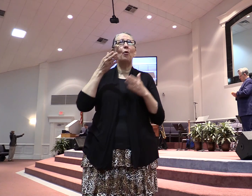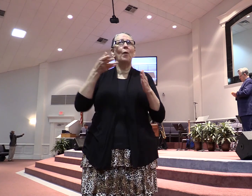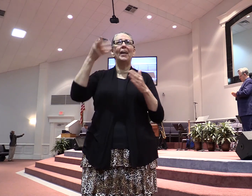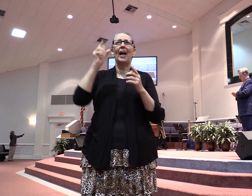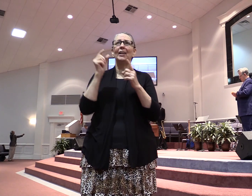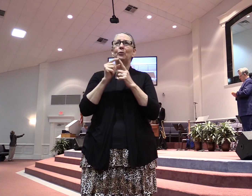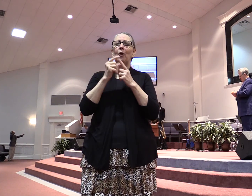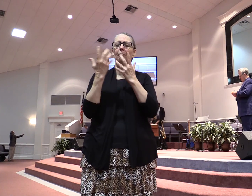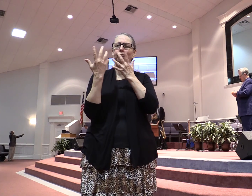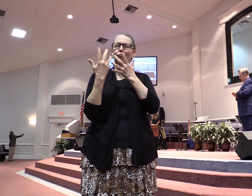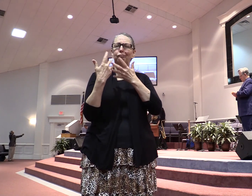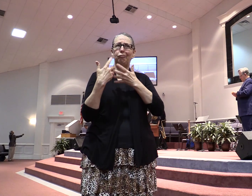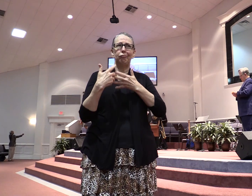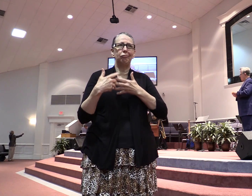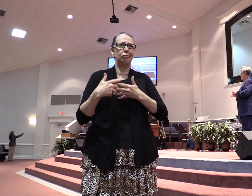Word.